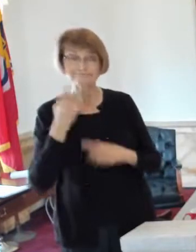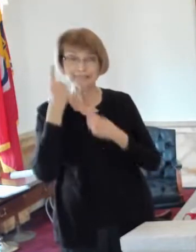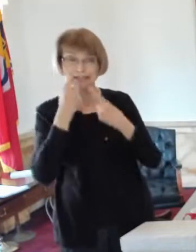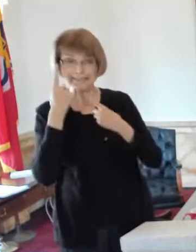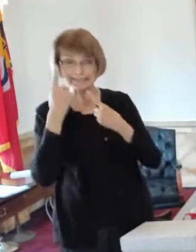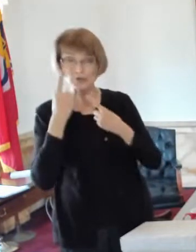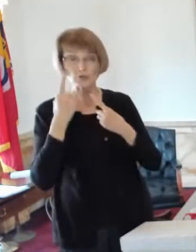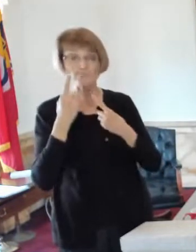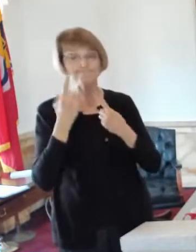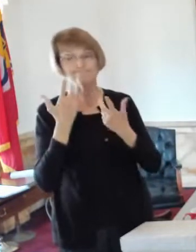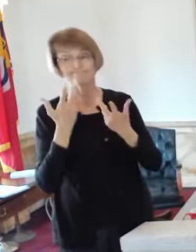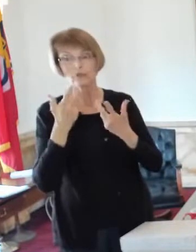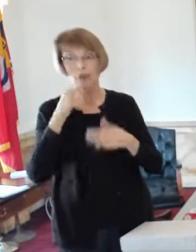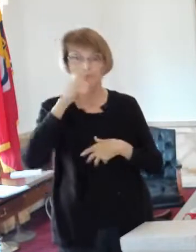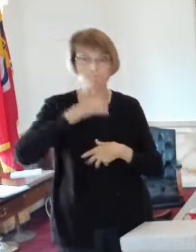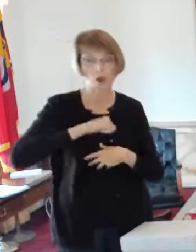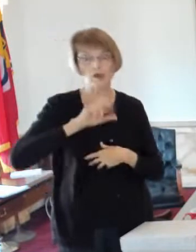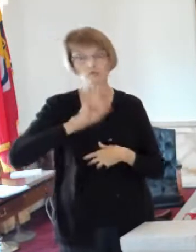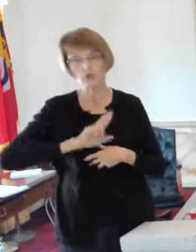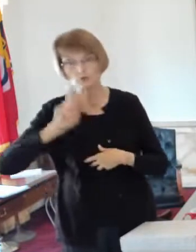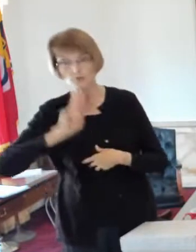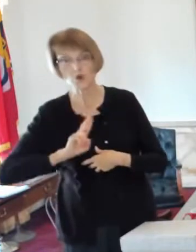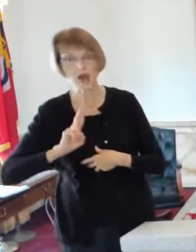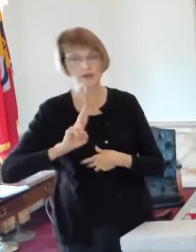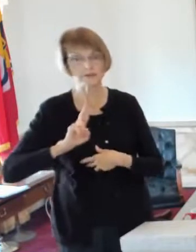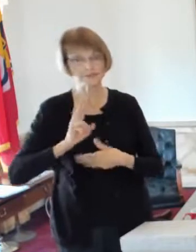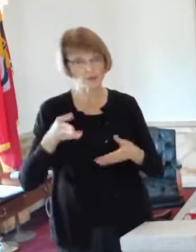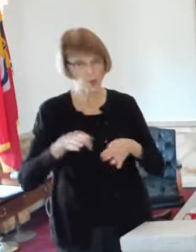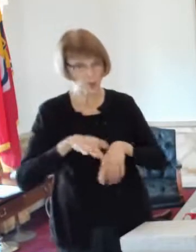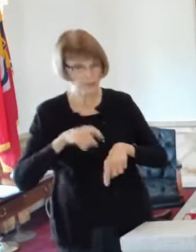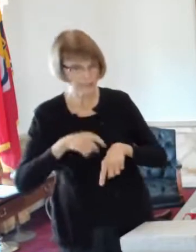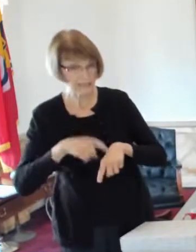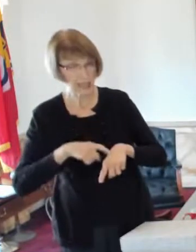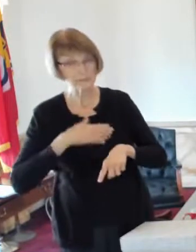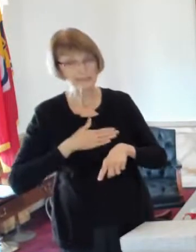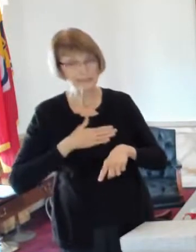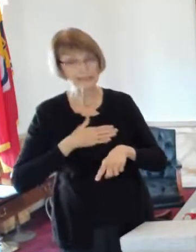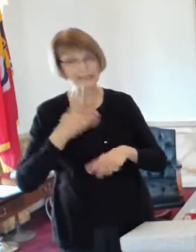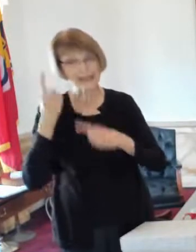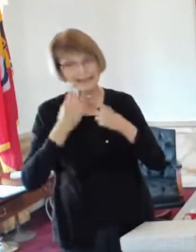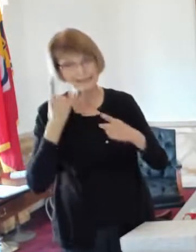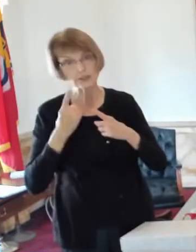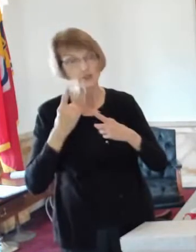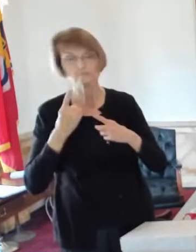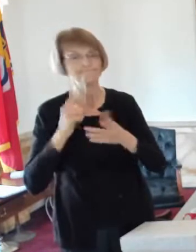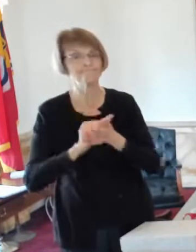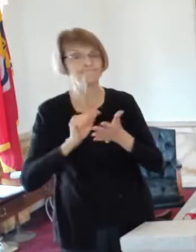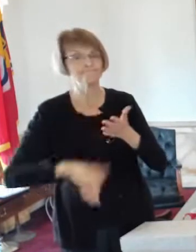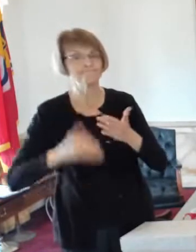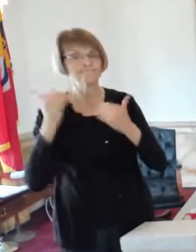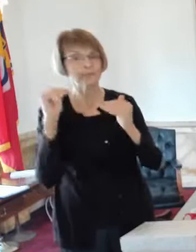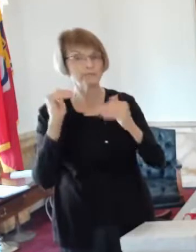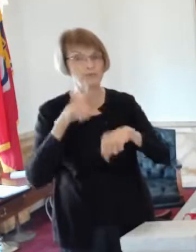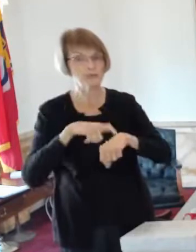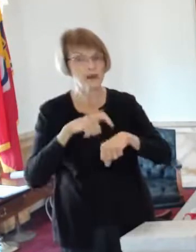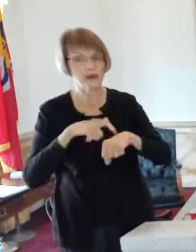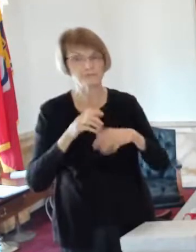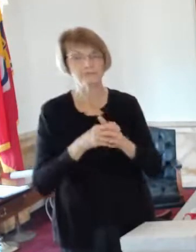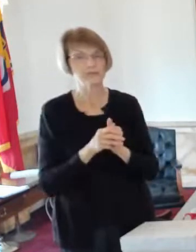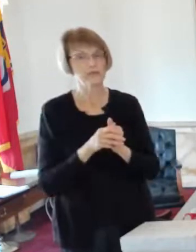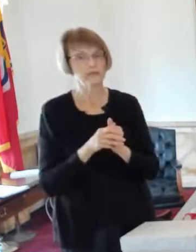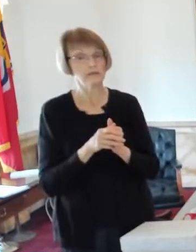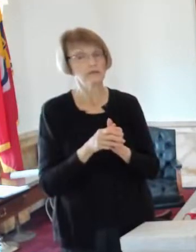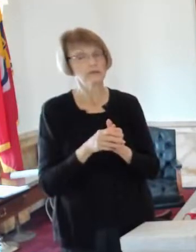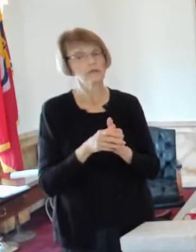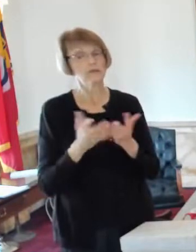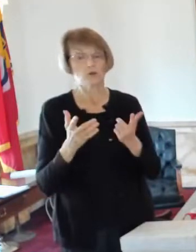the limitations on bars, restaurants, the closing times, and just keep in place the mask mandate